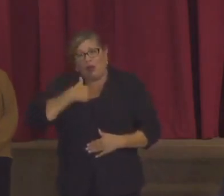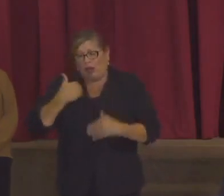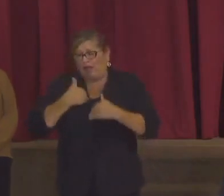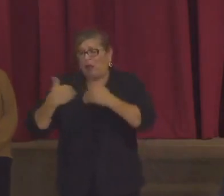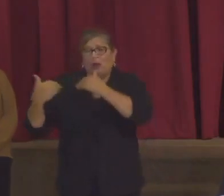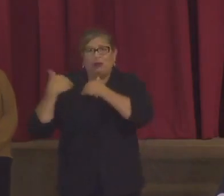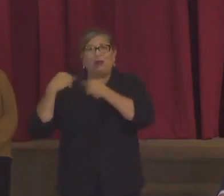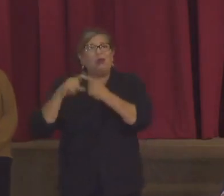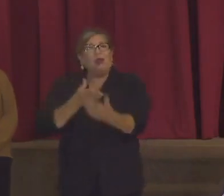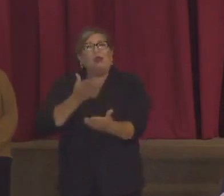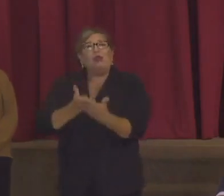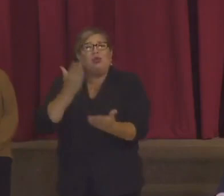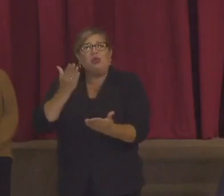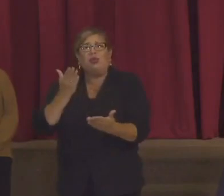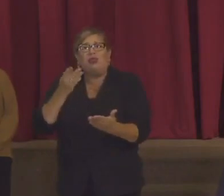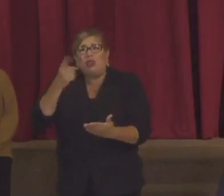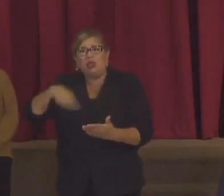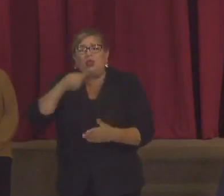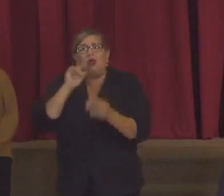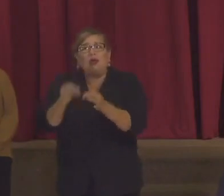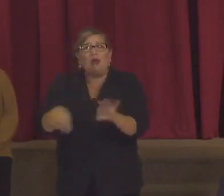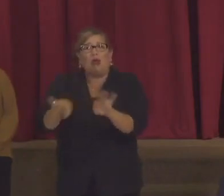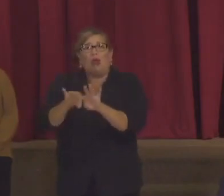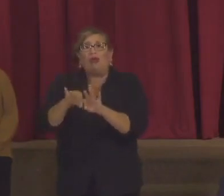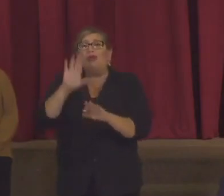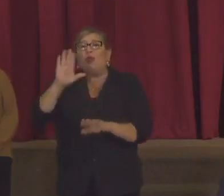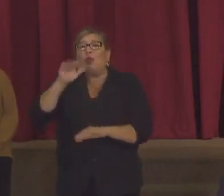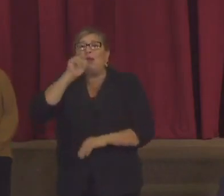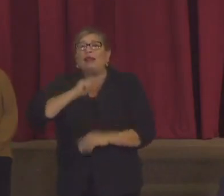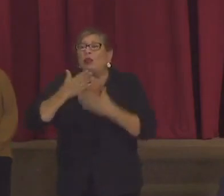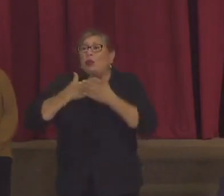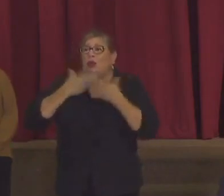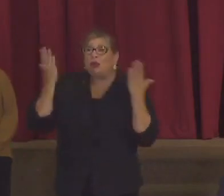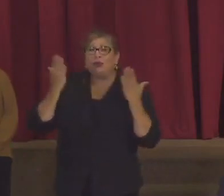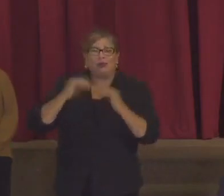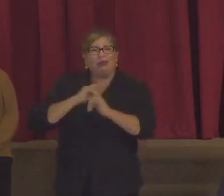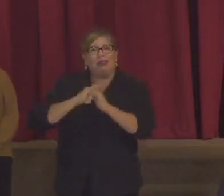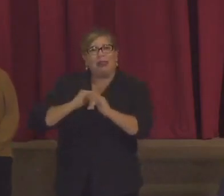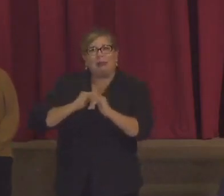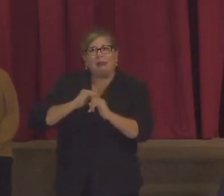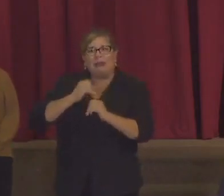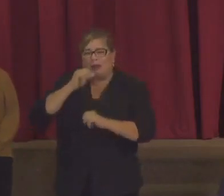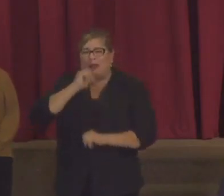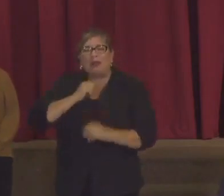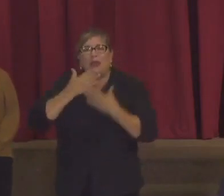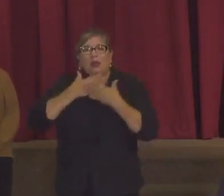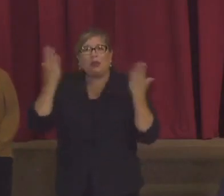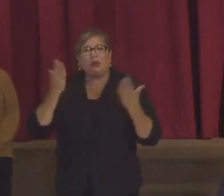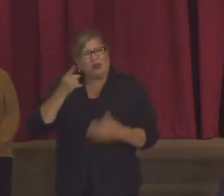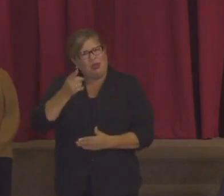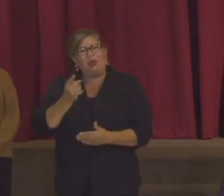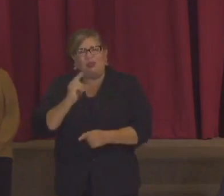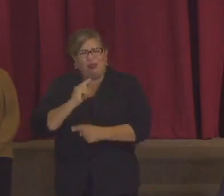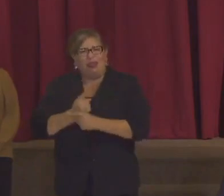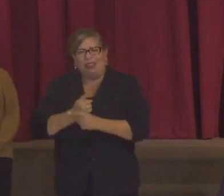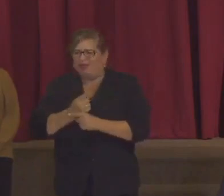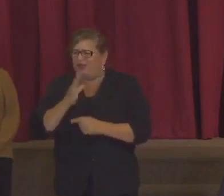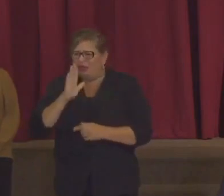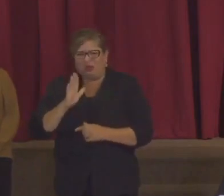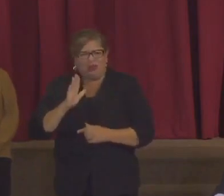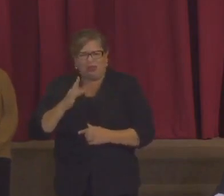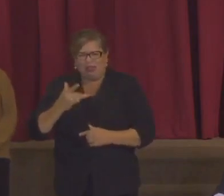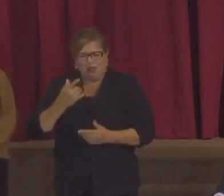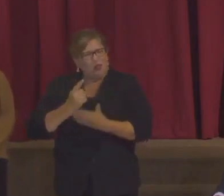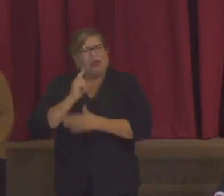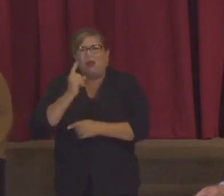assert. You've lost patience, so have I. You are right to feel wronged. You are right to